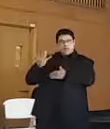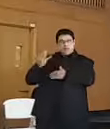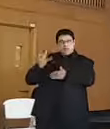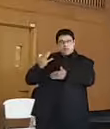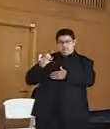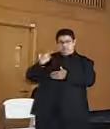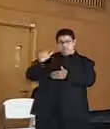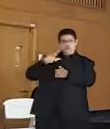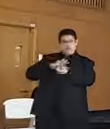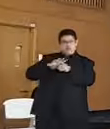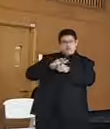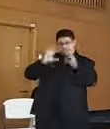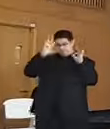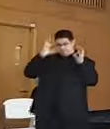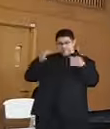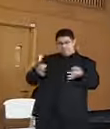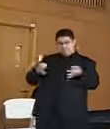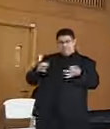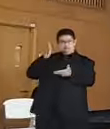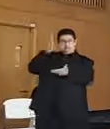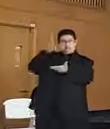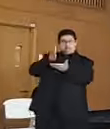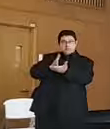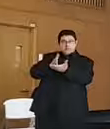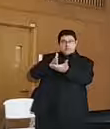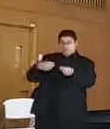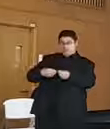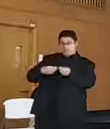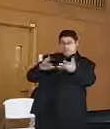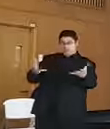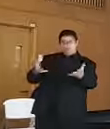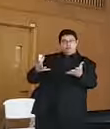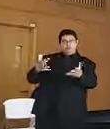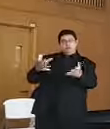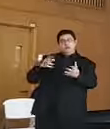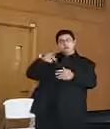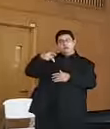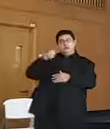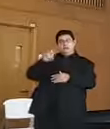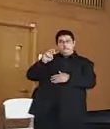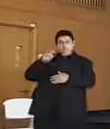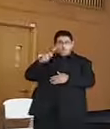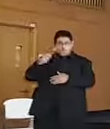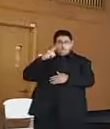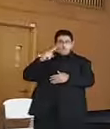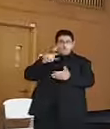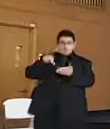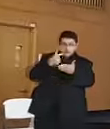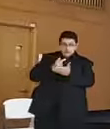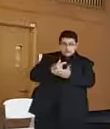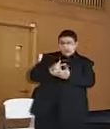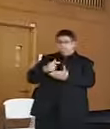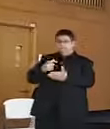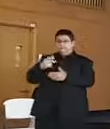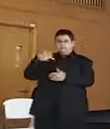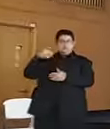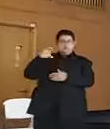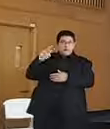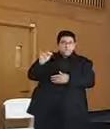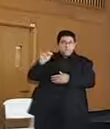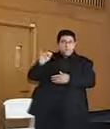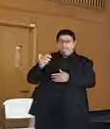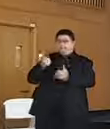County decided that they would stop issuing permits for graduations, for proms, or any other